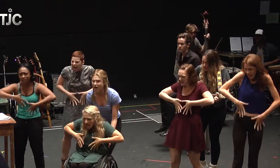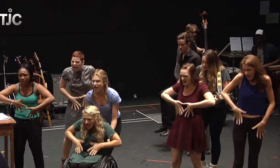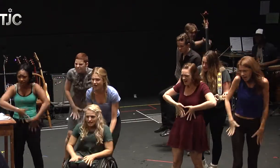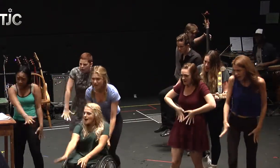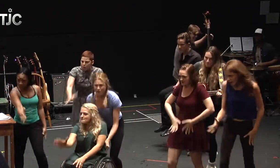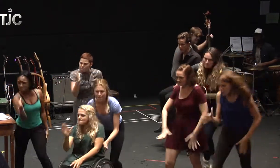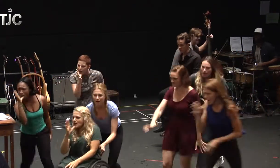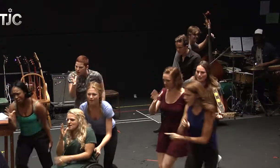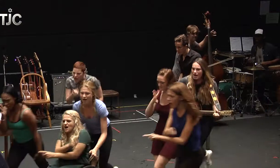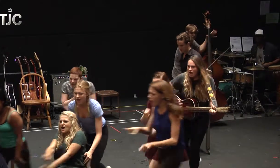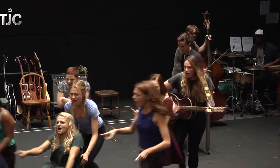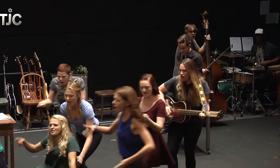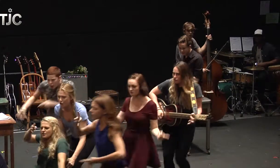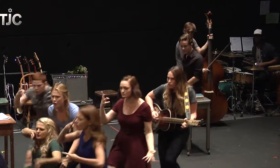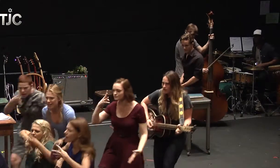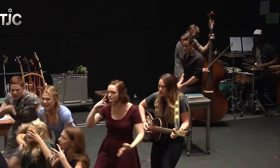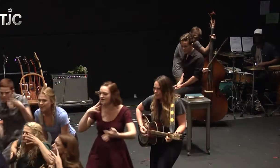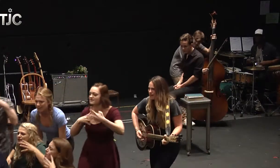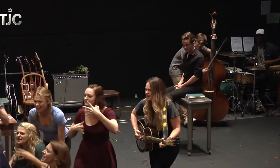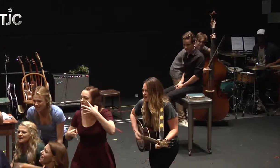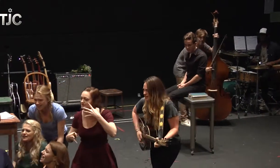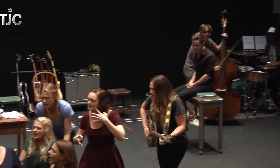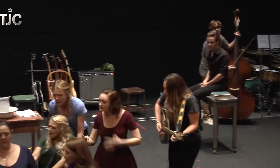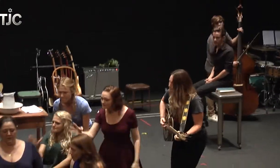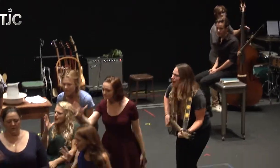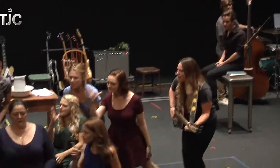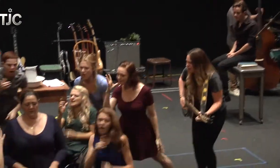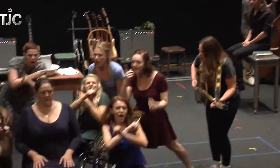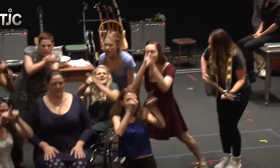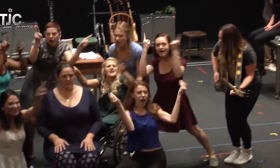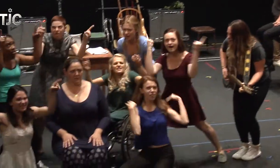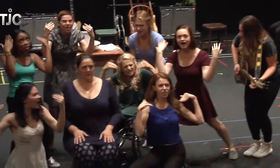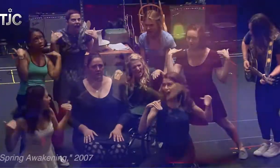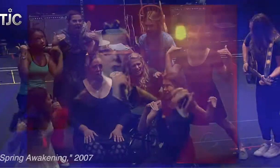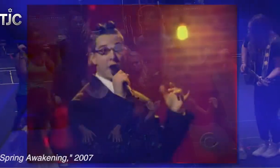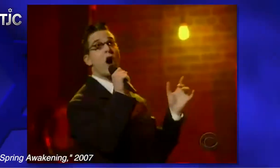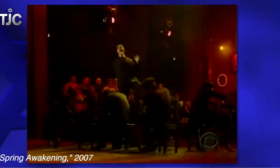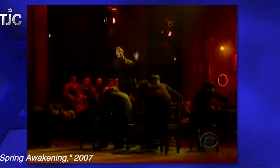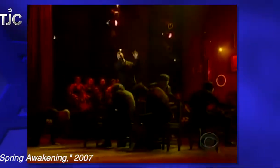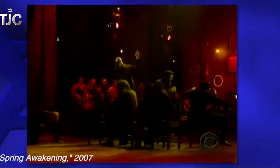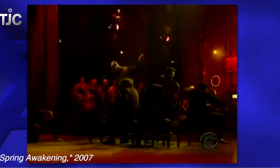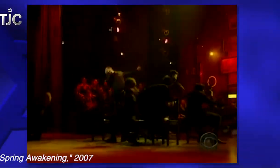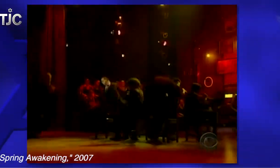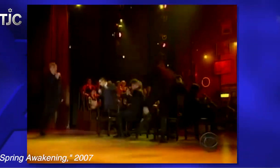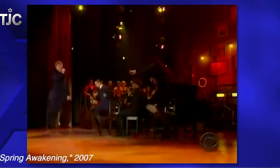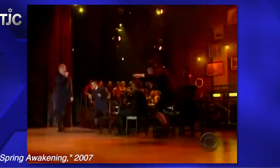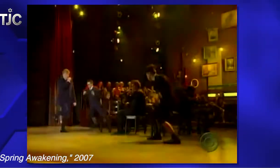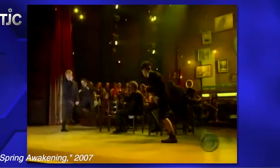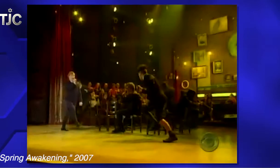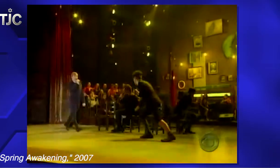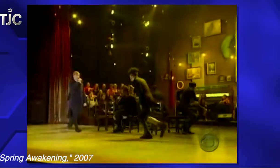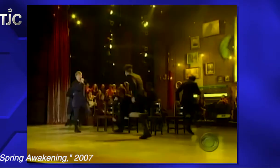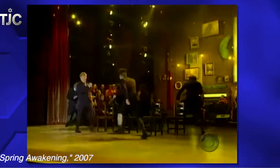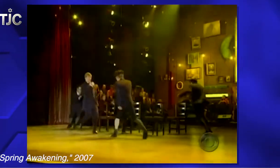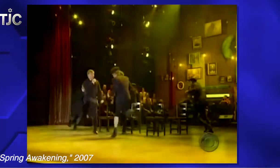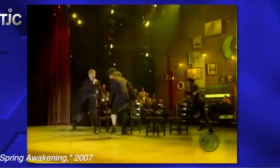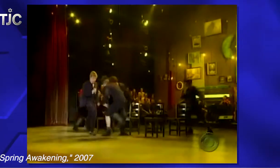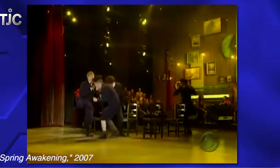This is a number from the upcoming Broadway revival of Spring Awakening. Unlike the original 2007 Tony Award-winning